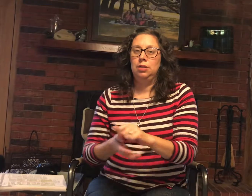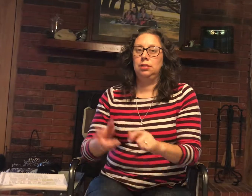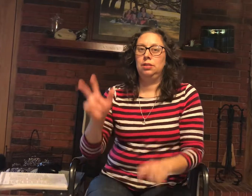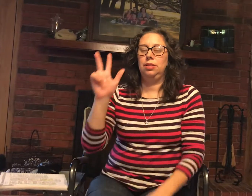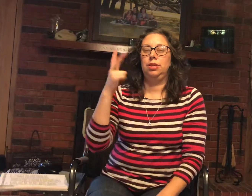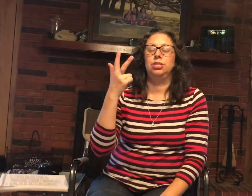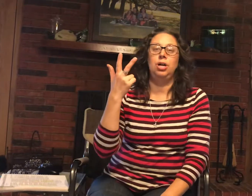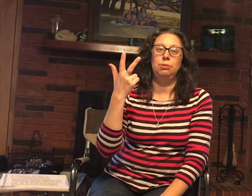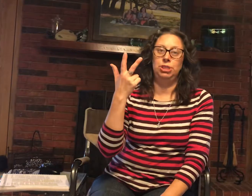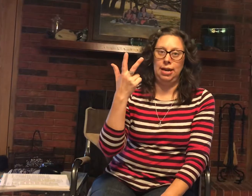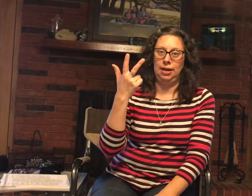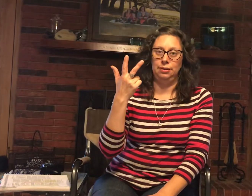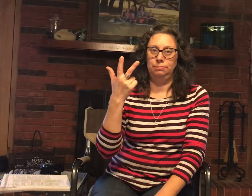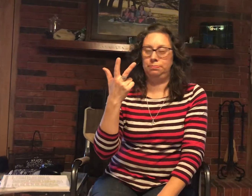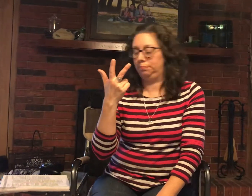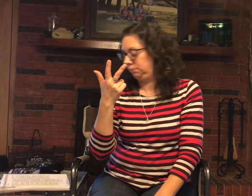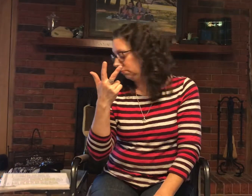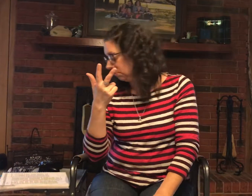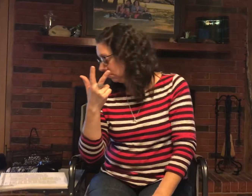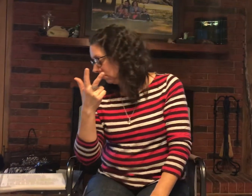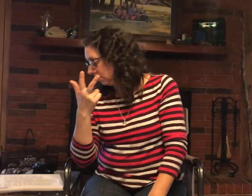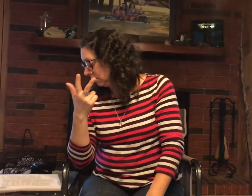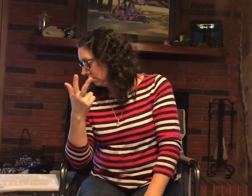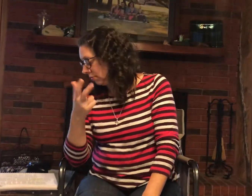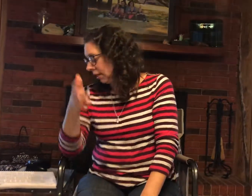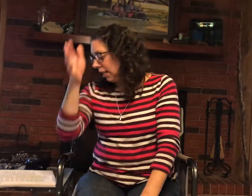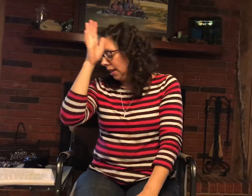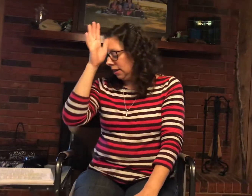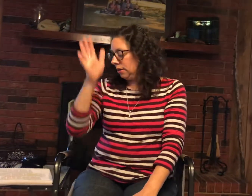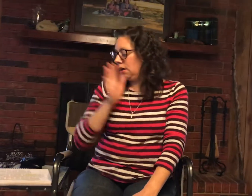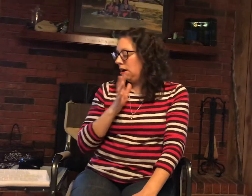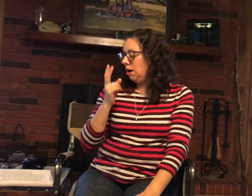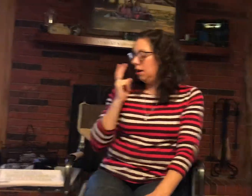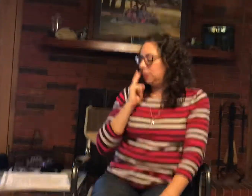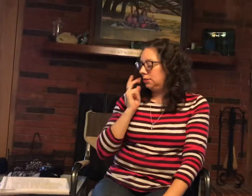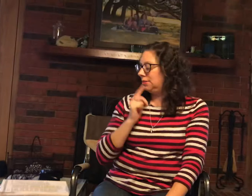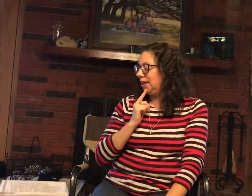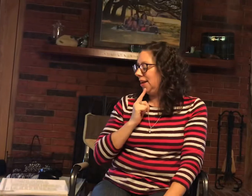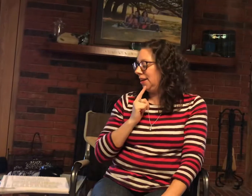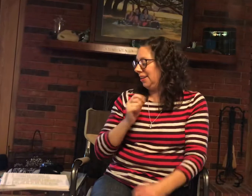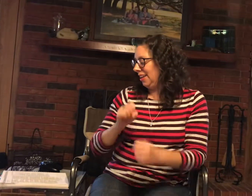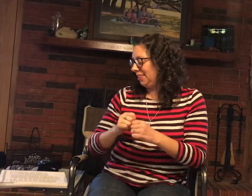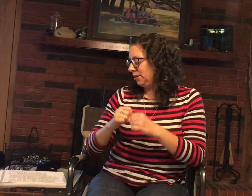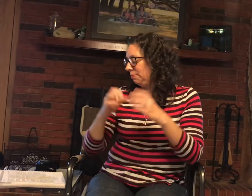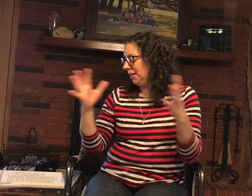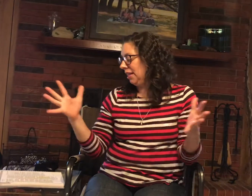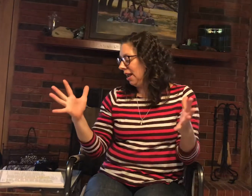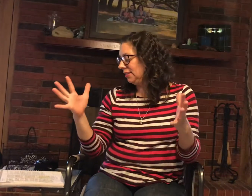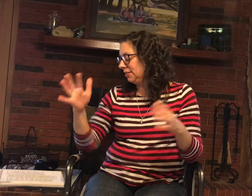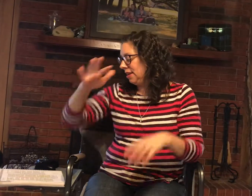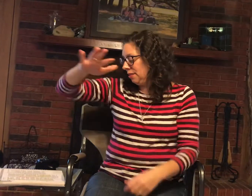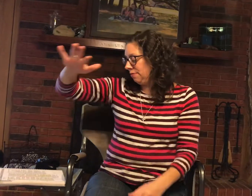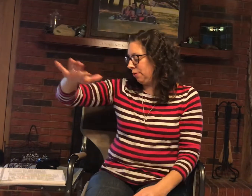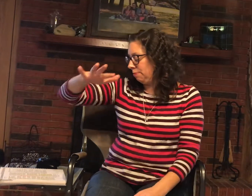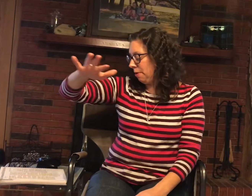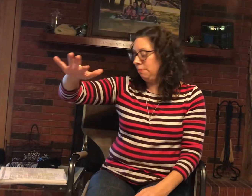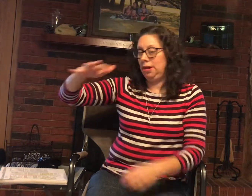were the third day. And God said, let there be lights in the firmament